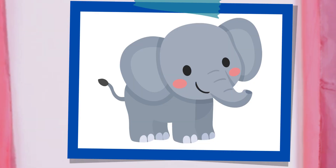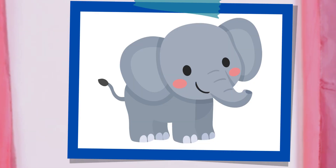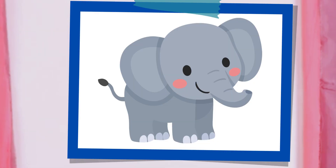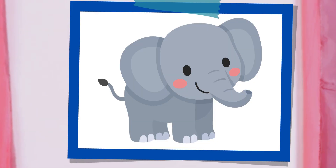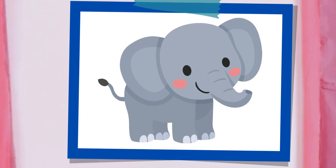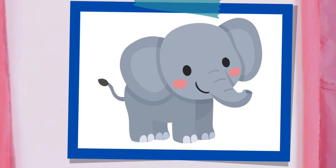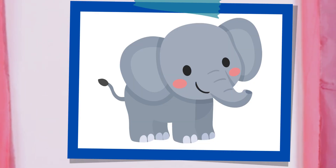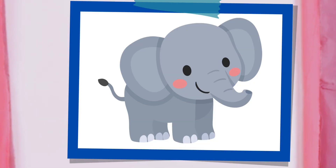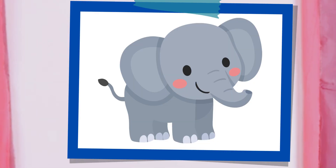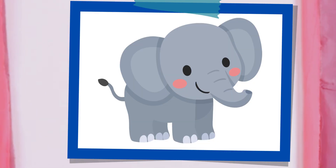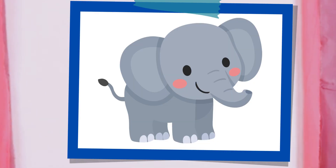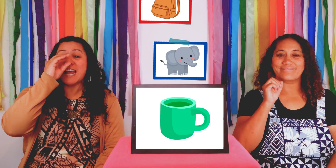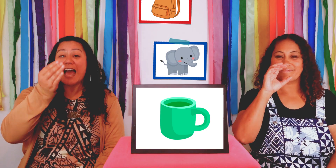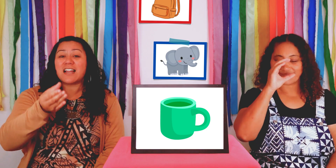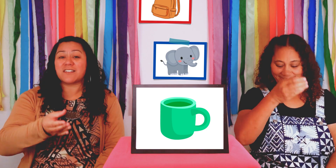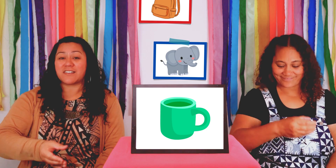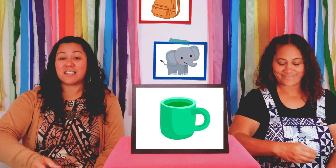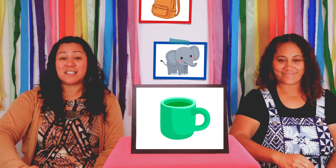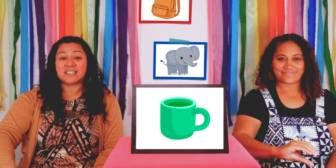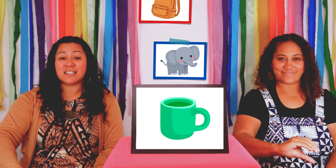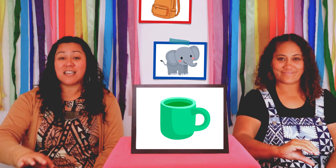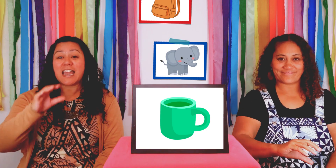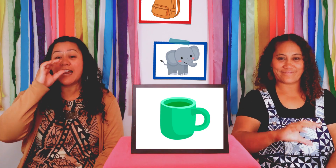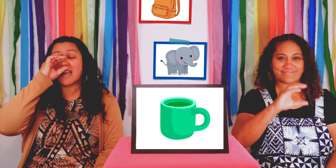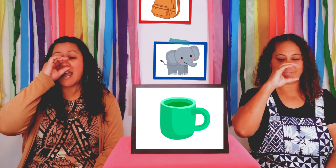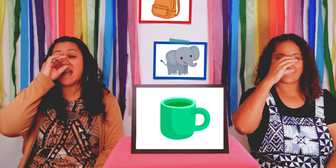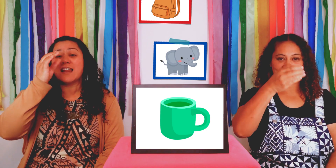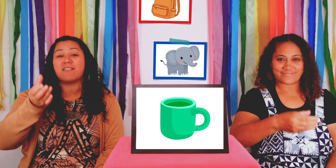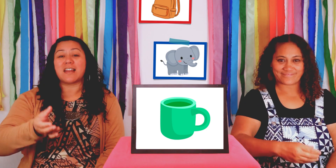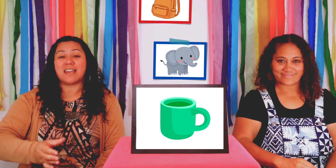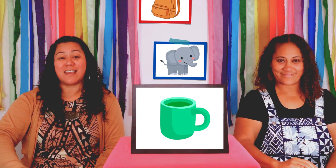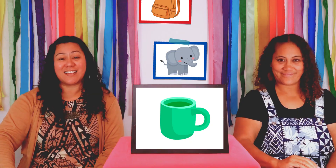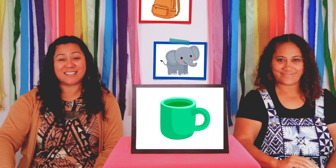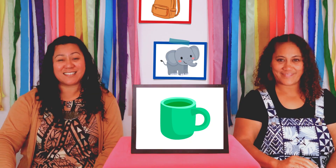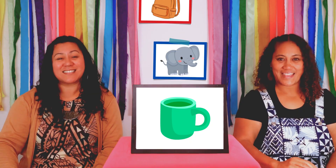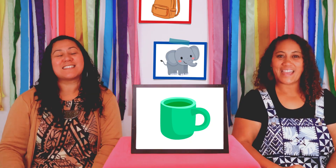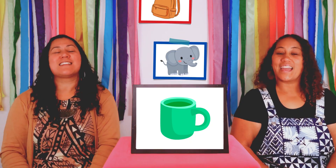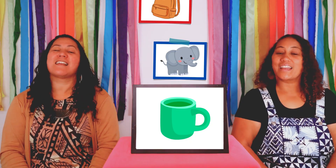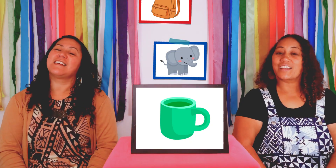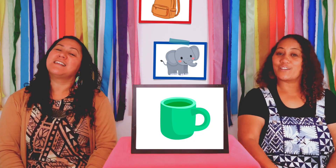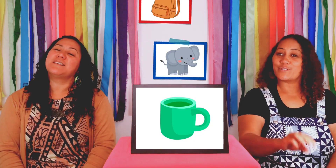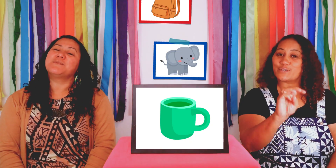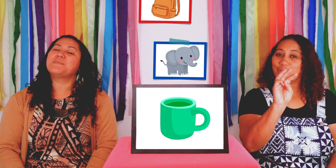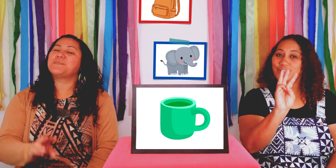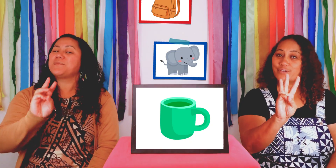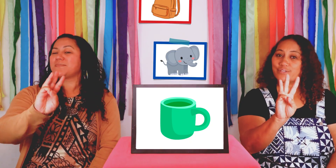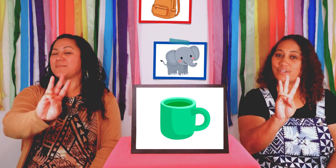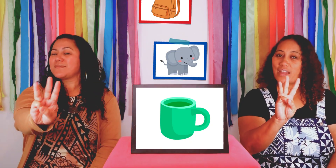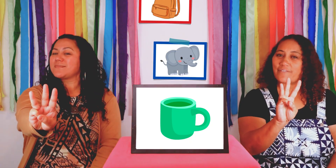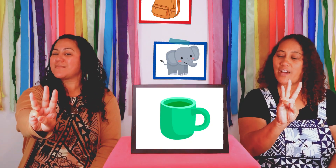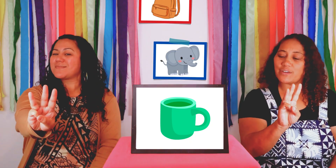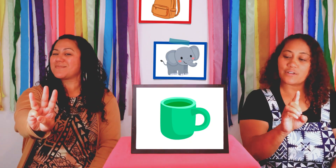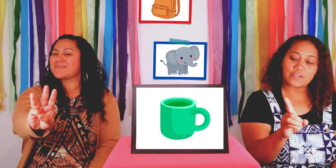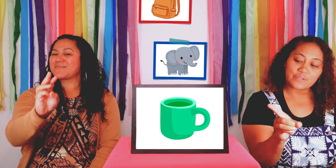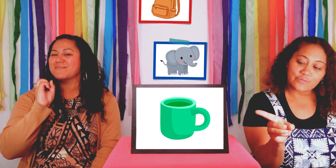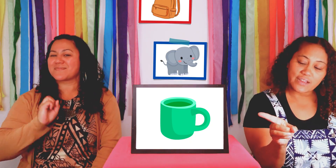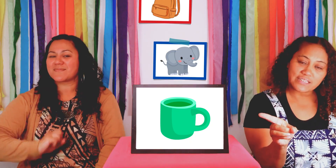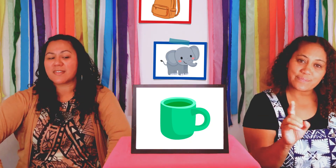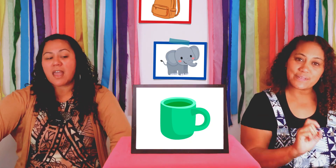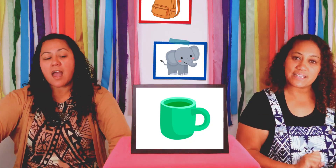That's right, it's an elephant, an elefane. Clue tuatoru, our final clue is right here beside